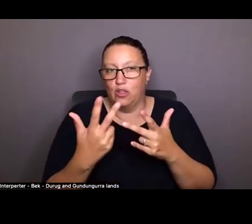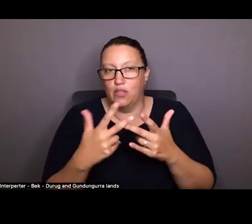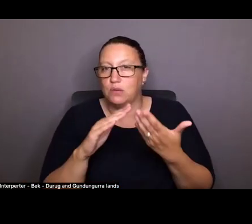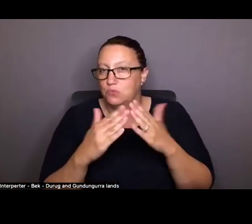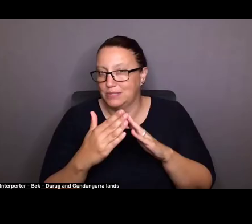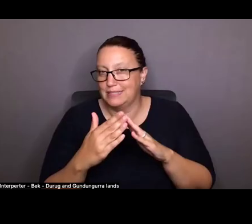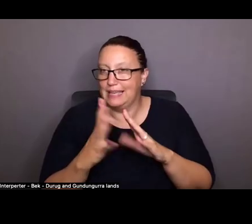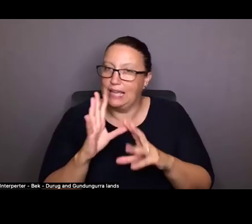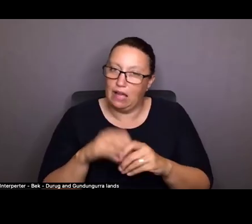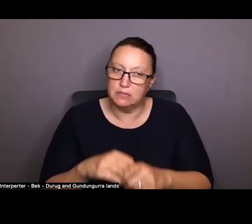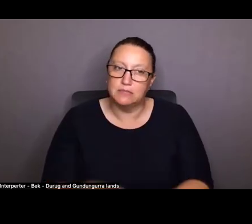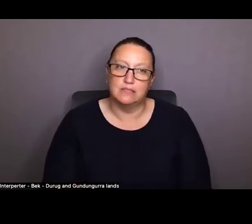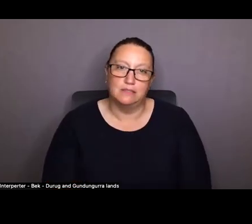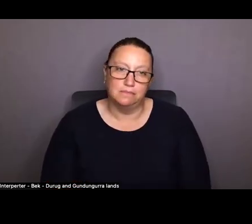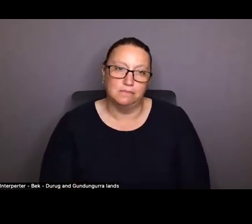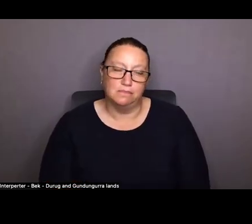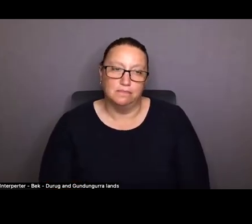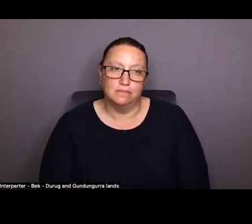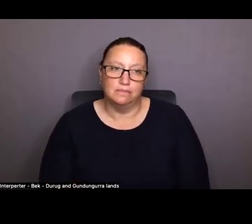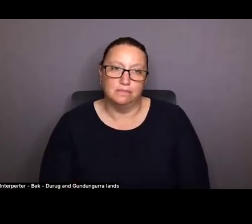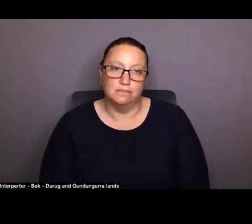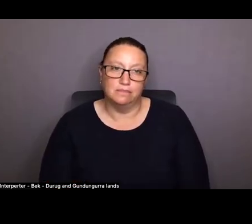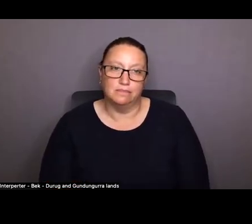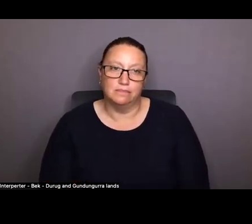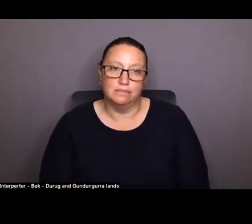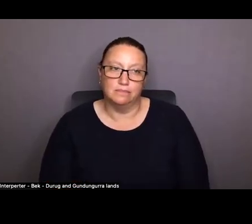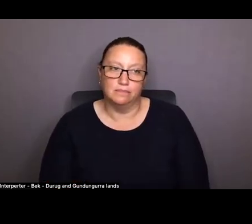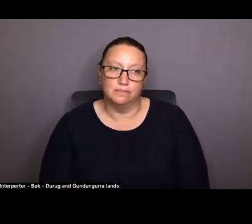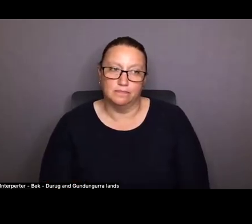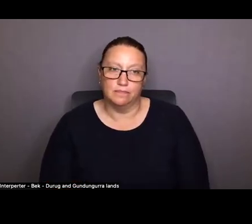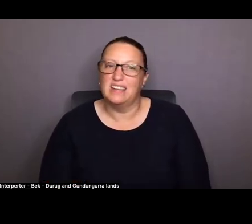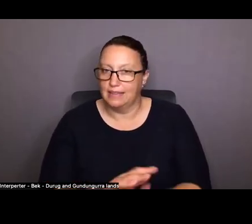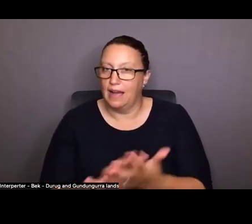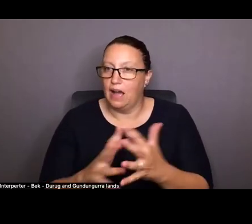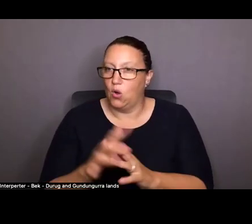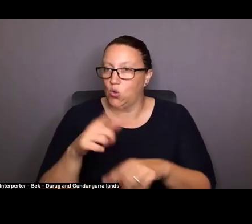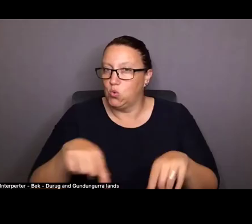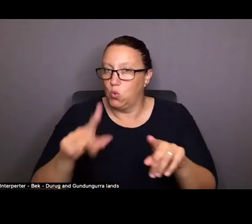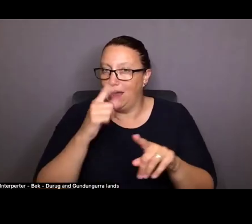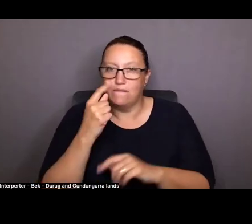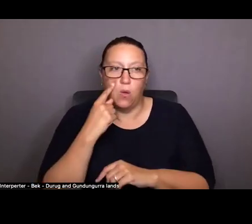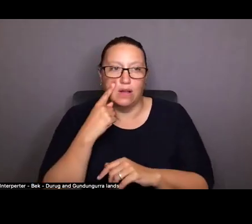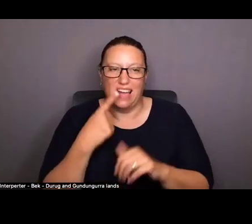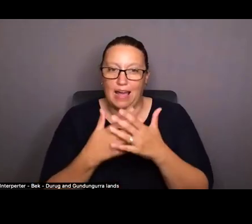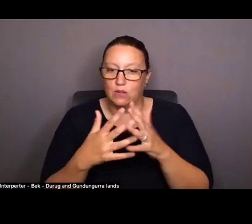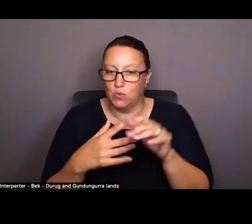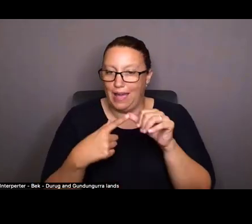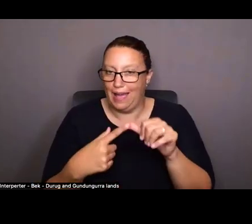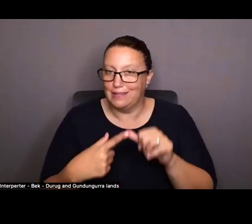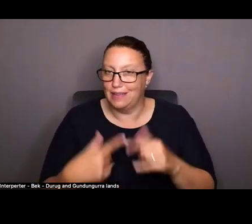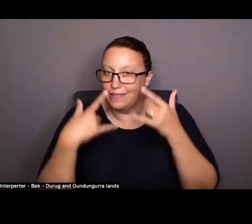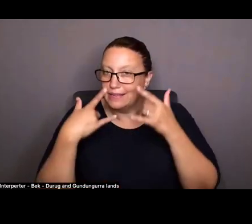would suggest that is how you might look at answering the assessment criteria